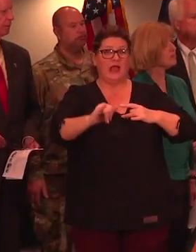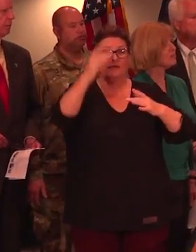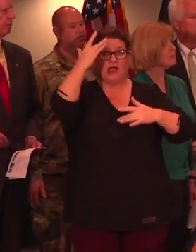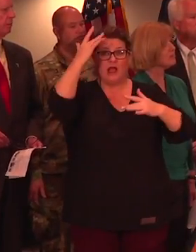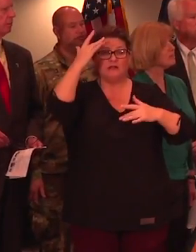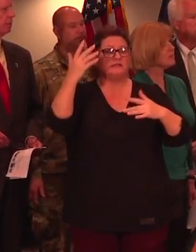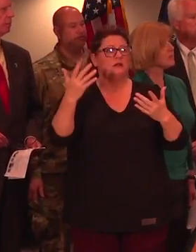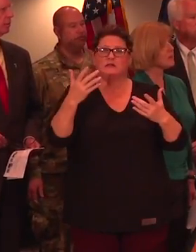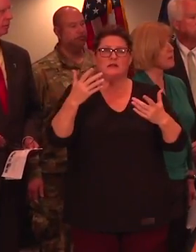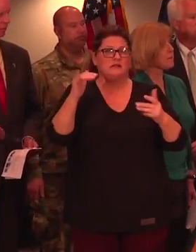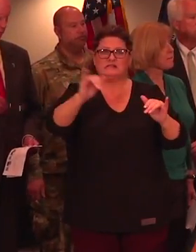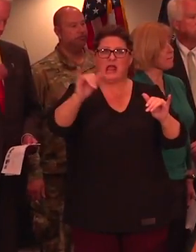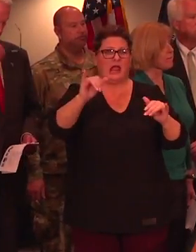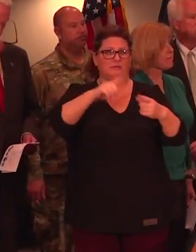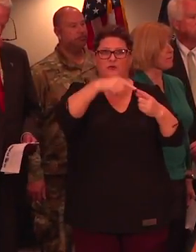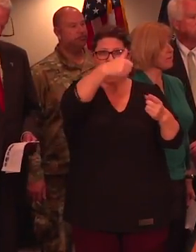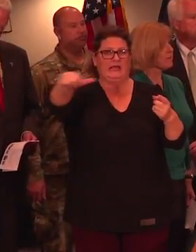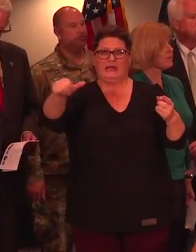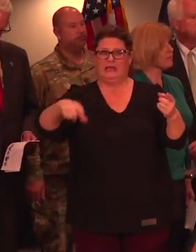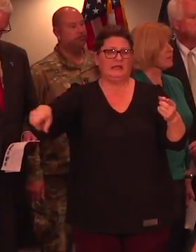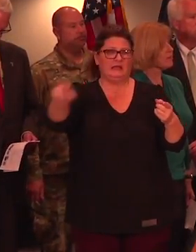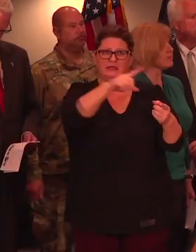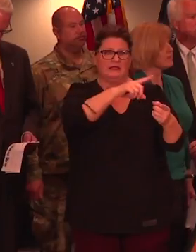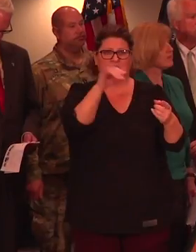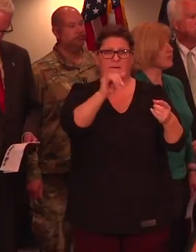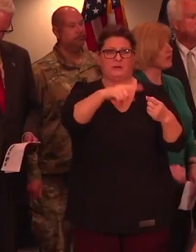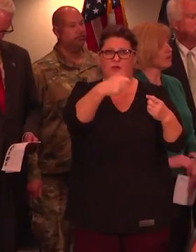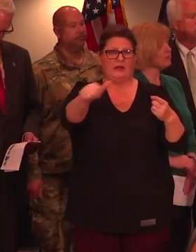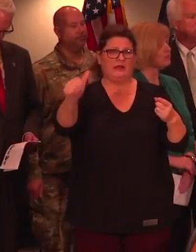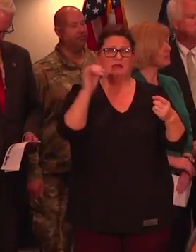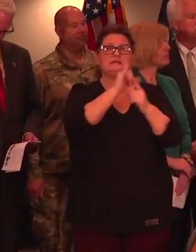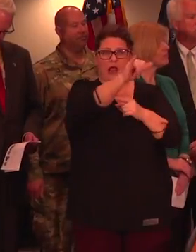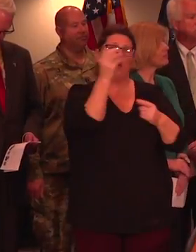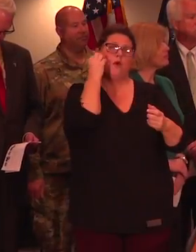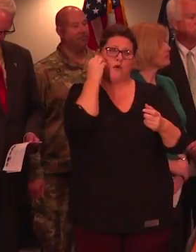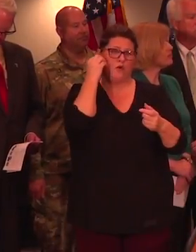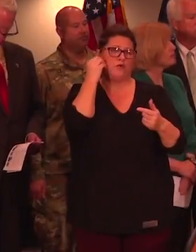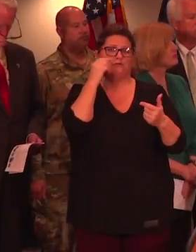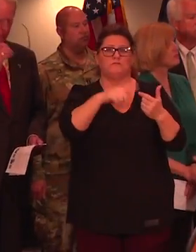are diagnosed if they can stay home. They can stay in